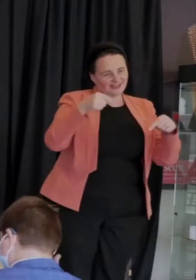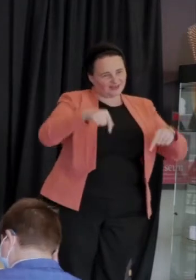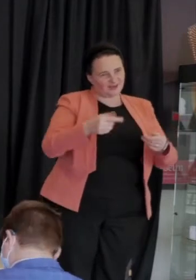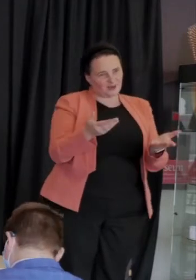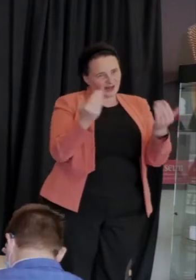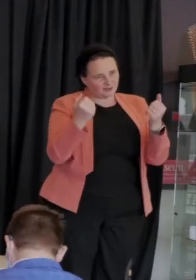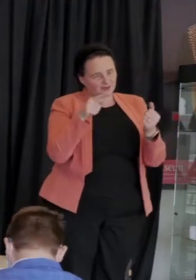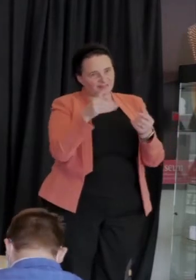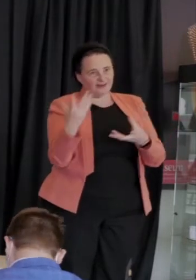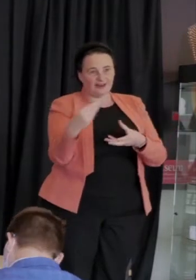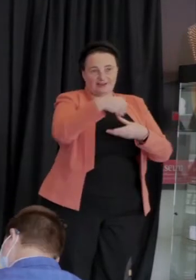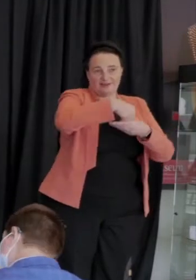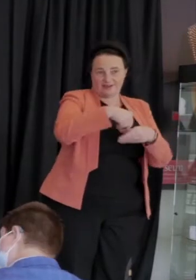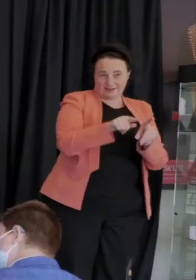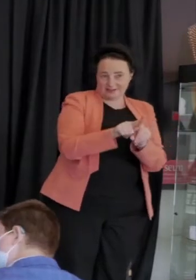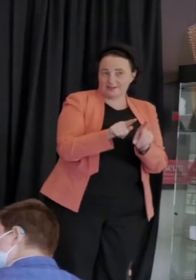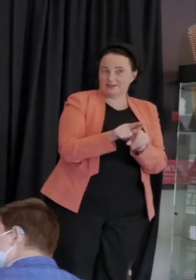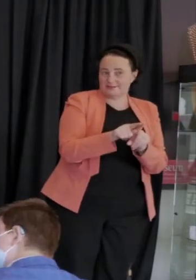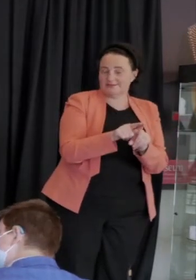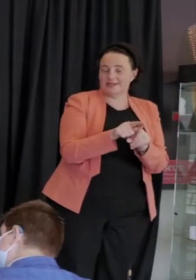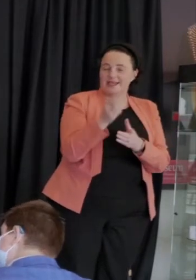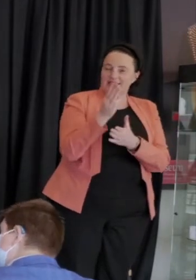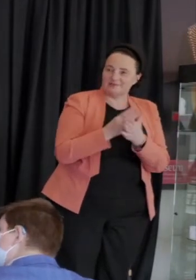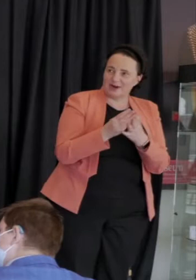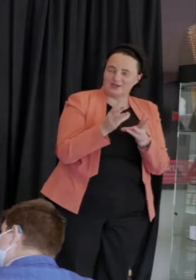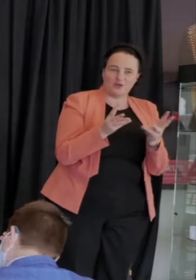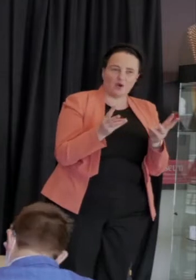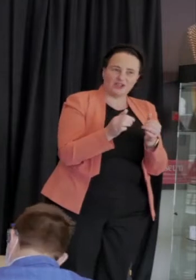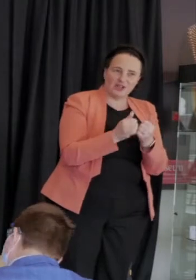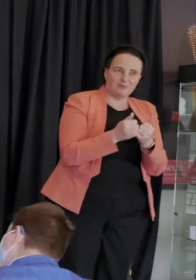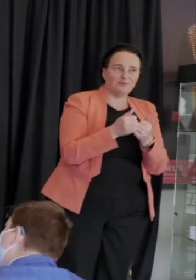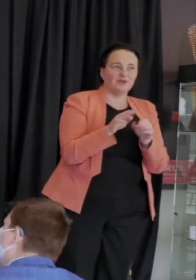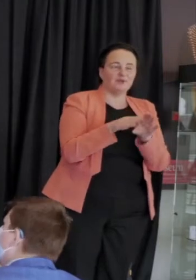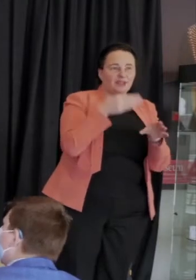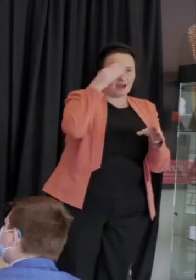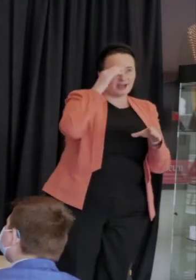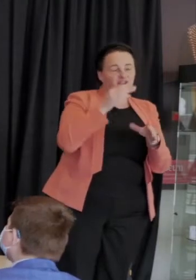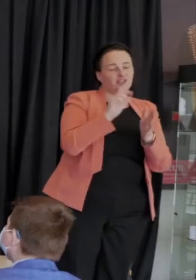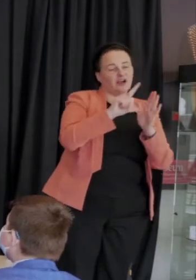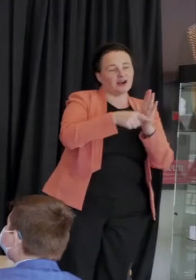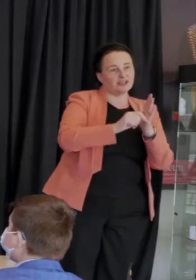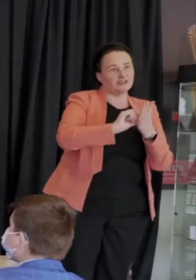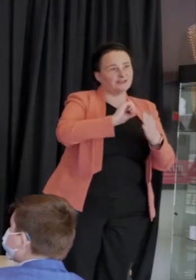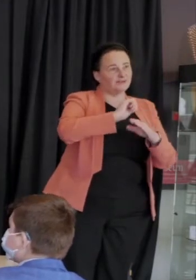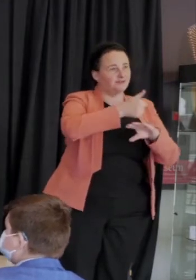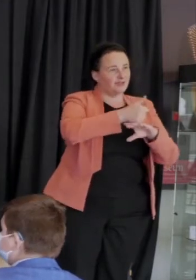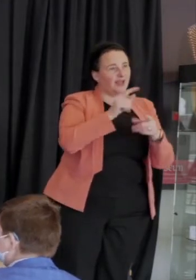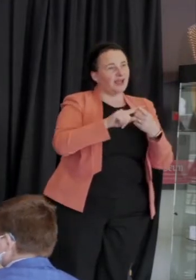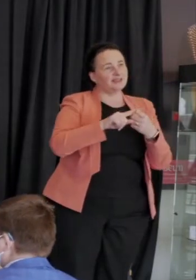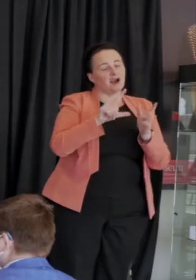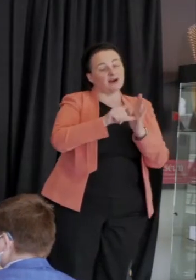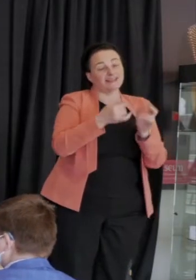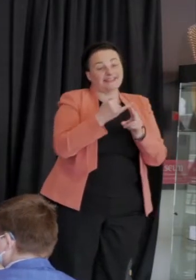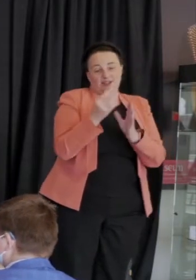Mohammed, who worked as well as part of a workshop with the Irish Architects Foundation Architects in Schools scheme as well.